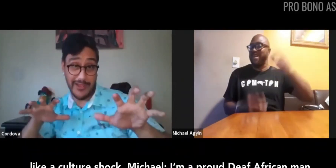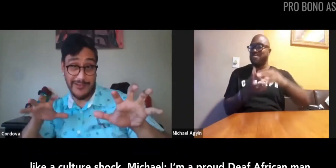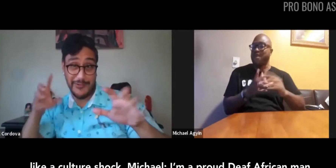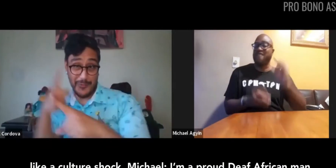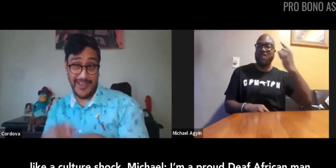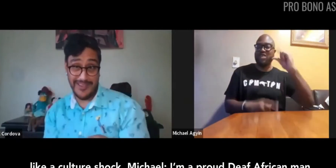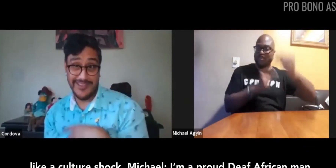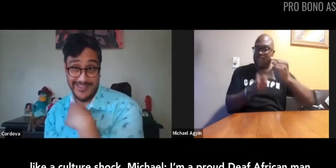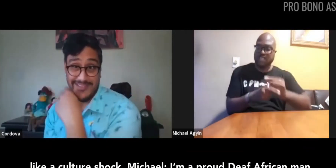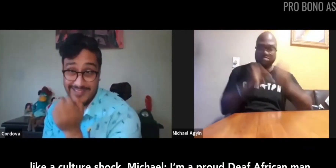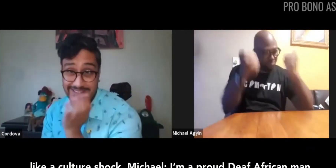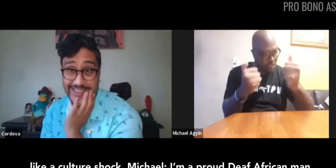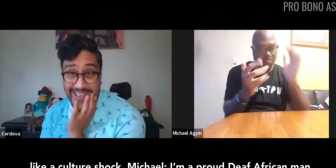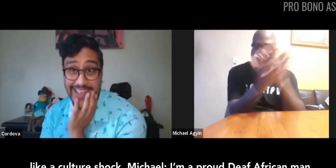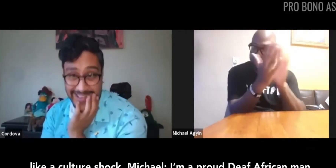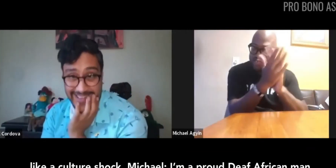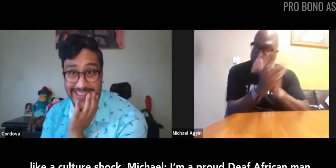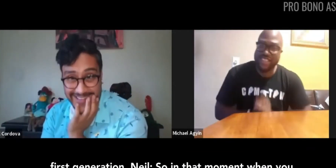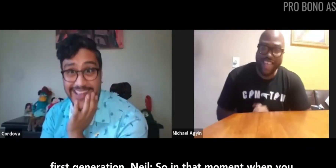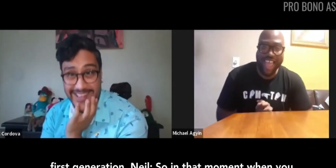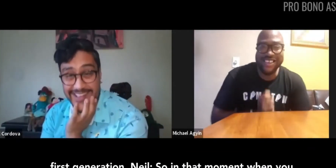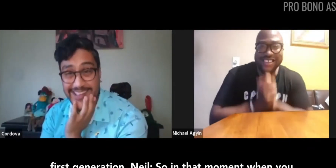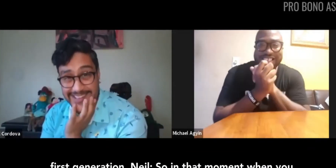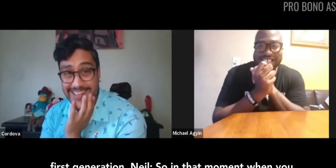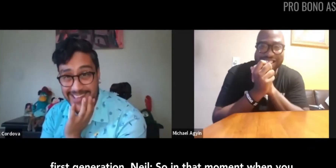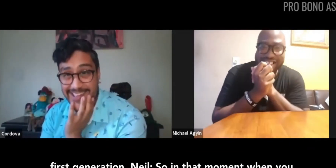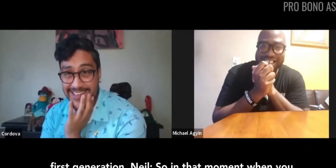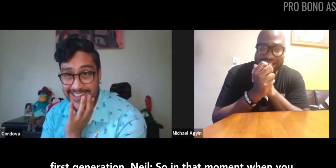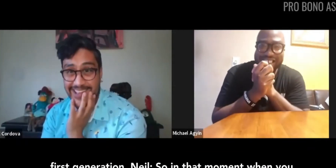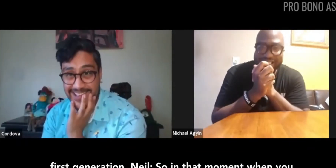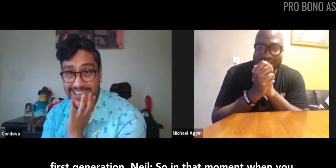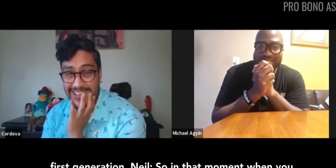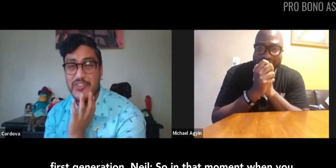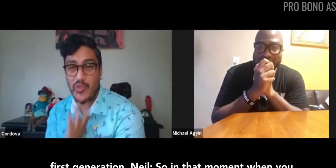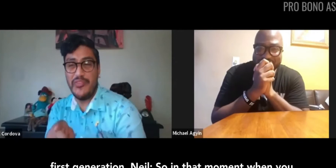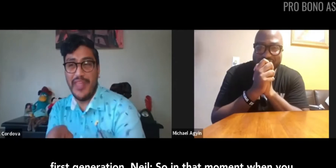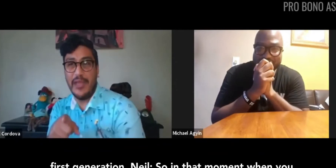proud deaf African man, first generation.